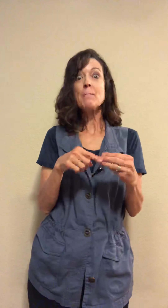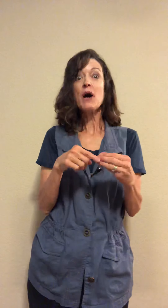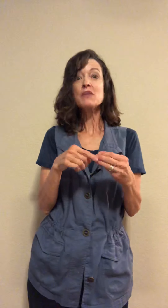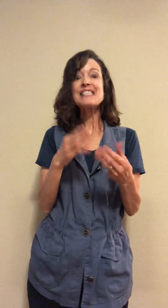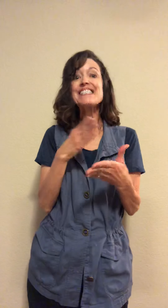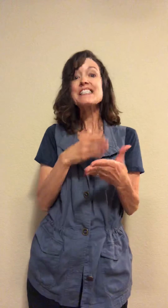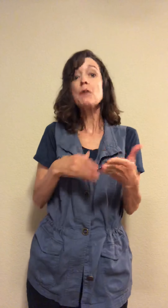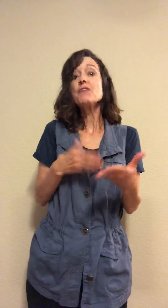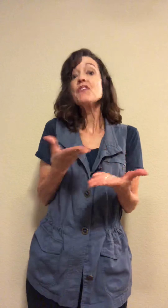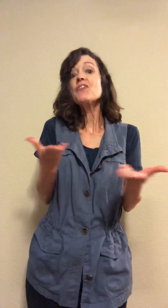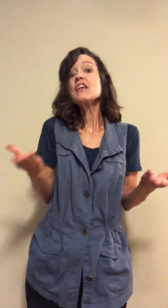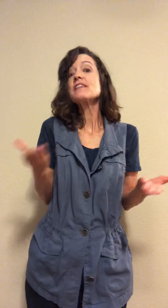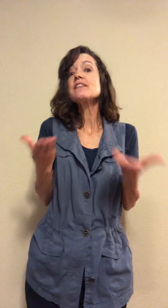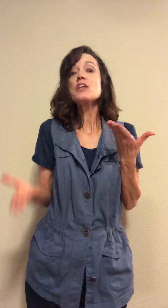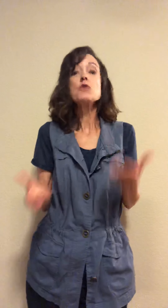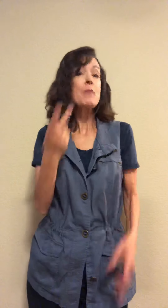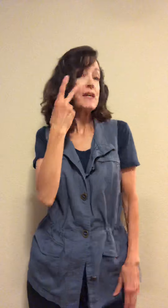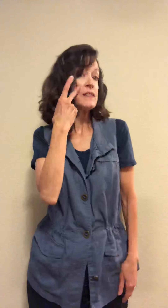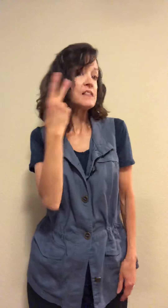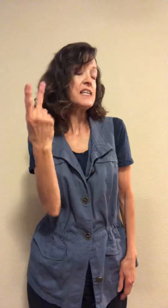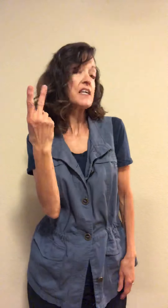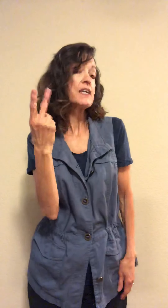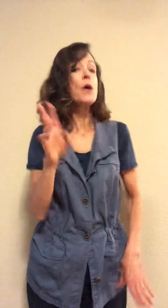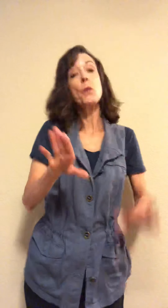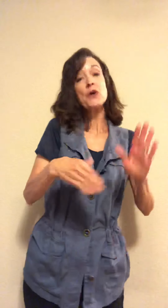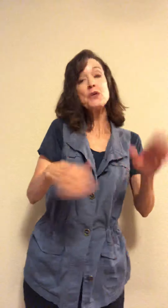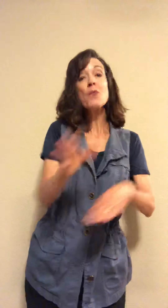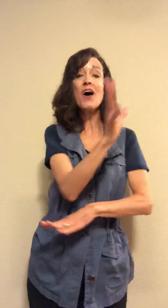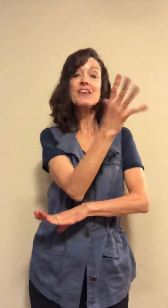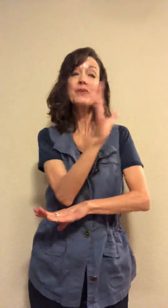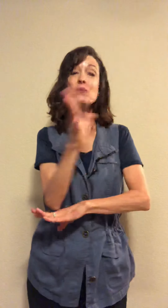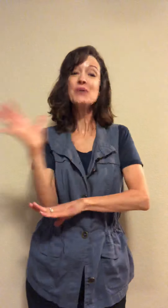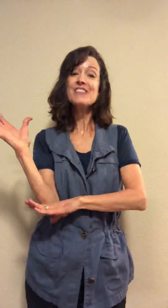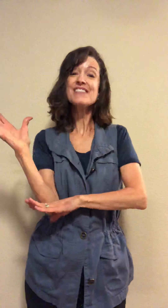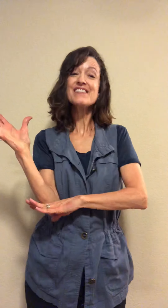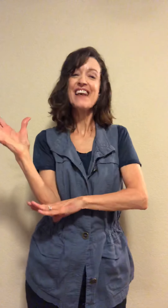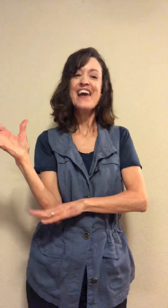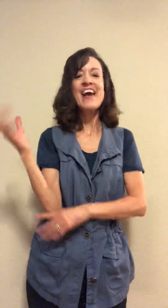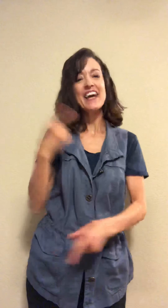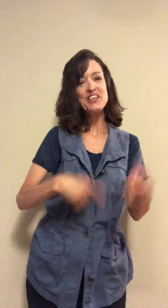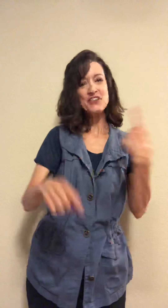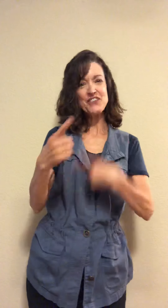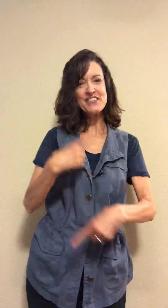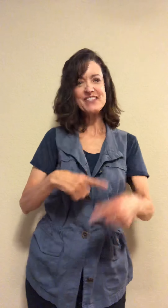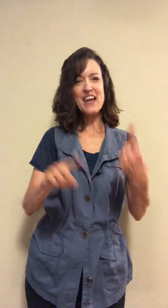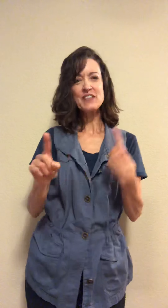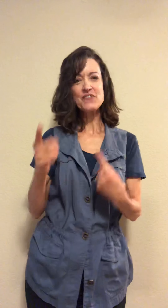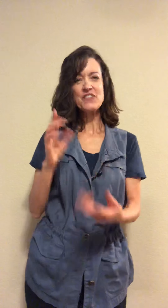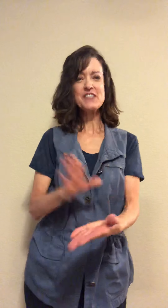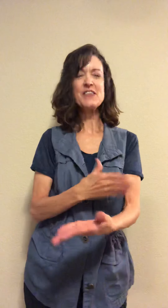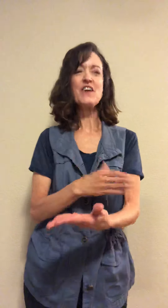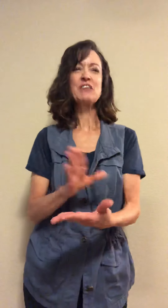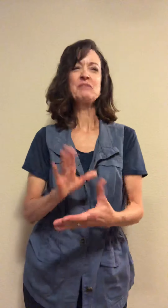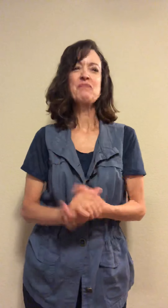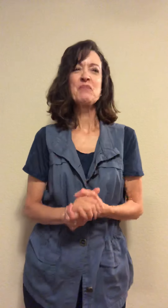about some of the things that you might see when you walk in the woods. And here are the signs for the song.